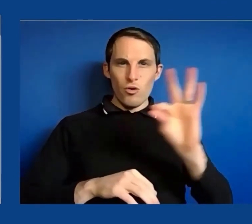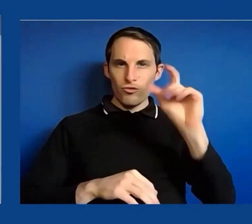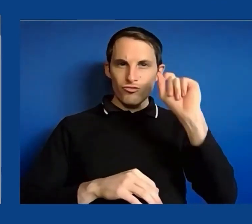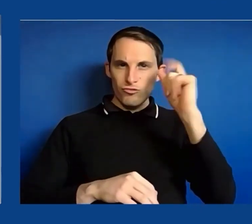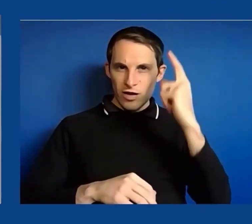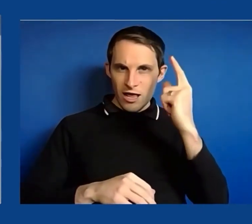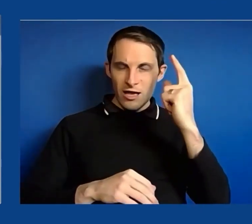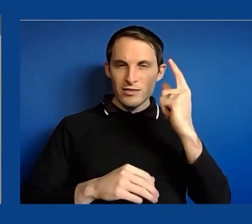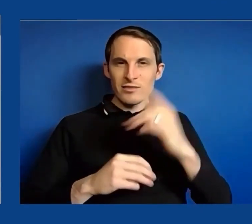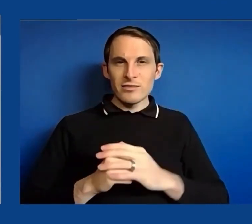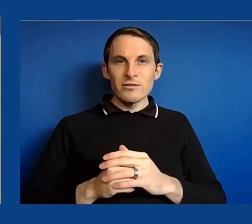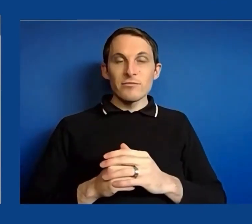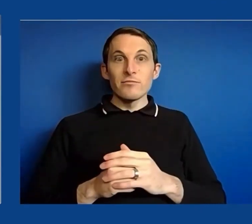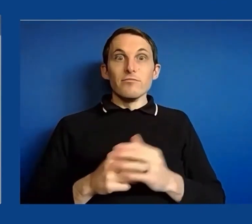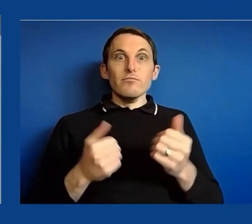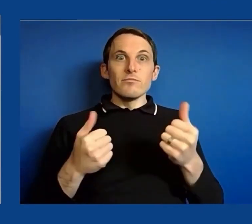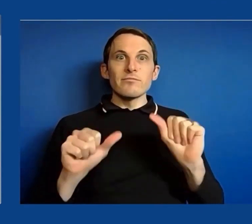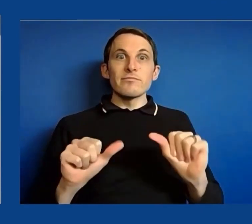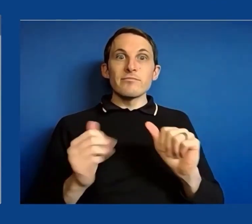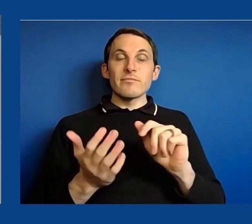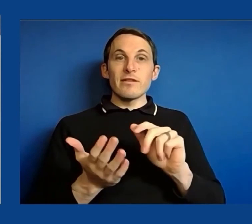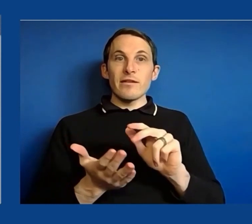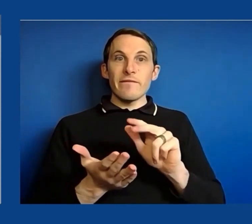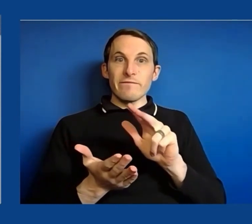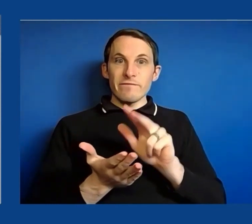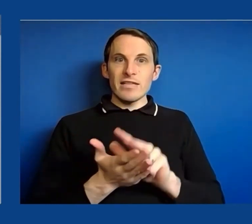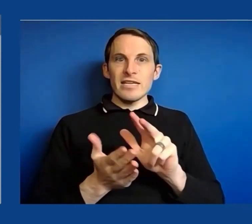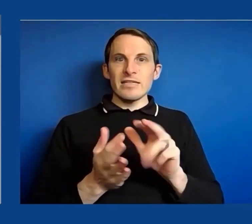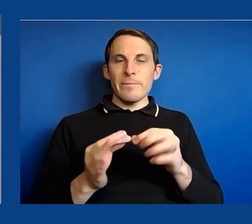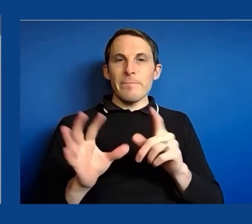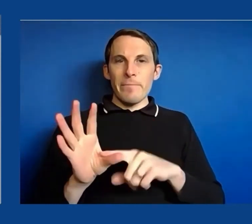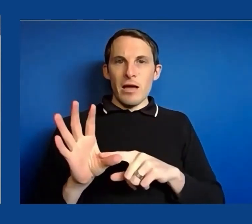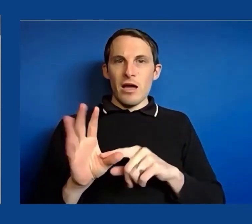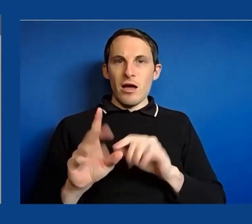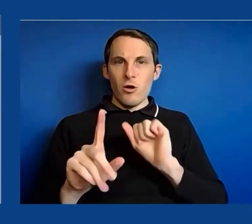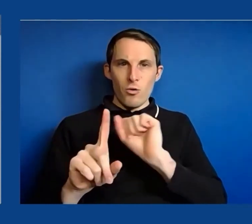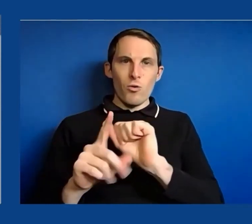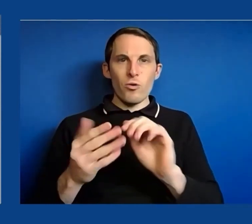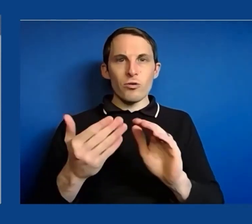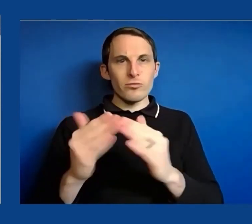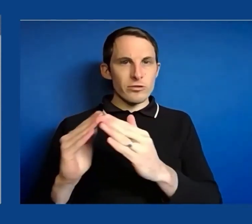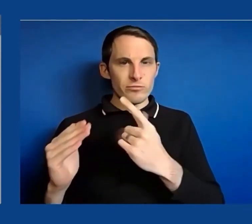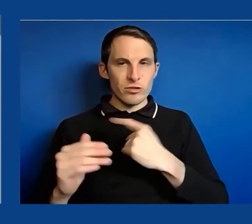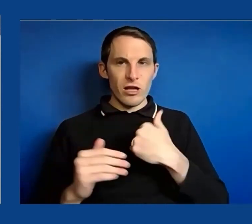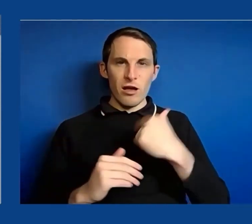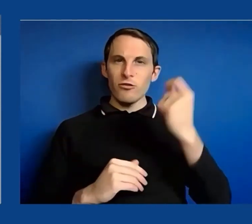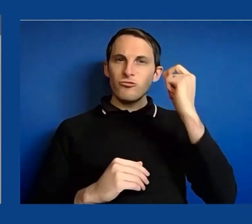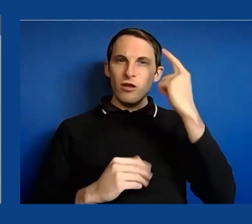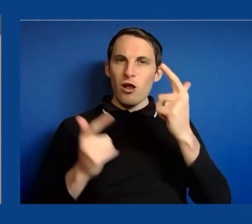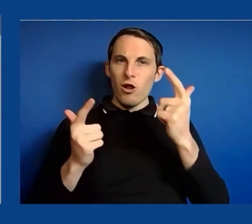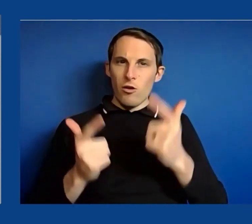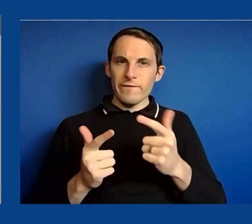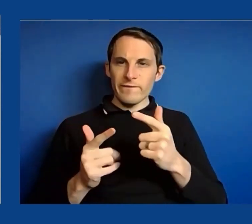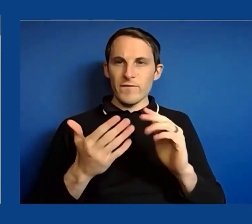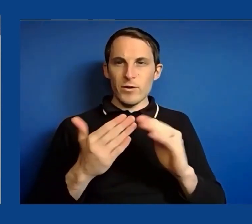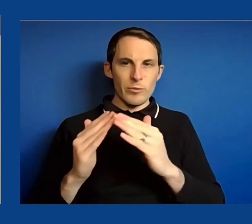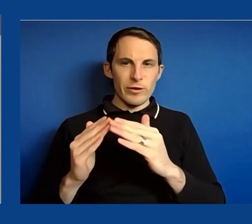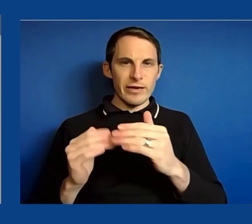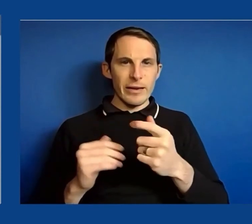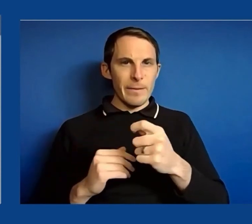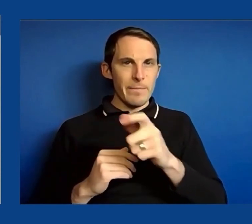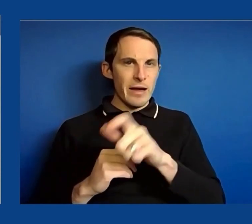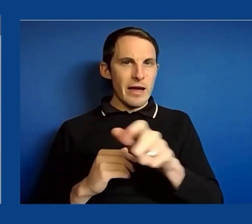And then it was validated by your community, because I realised a lot of the community members,